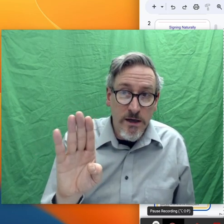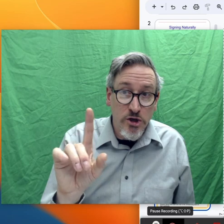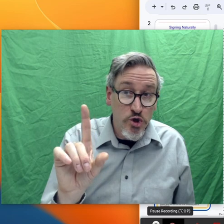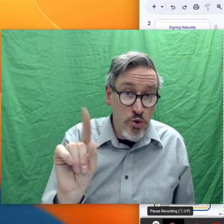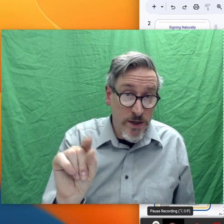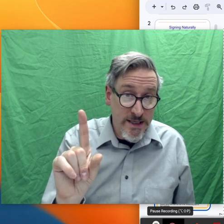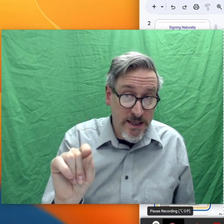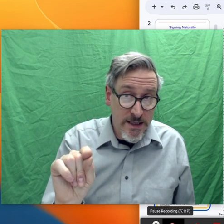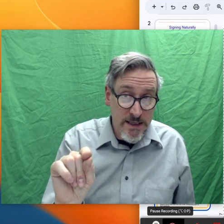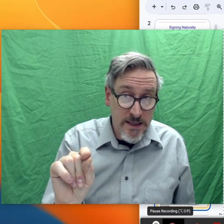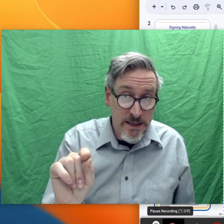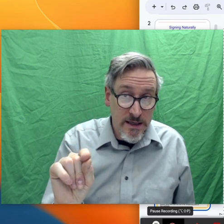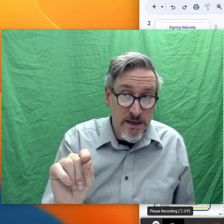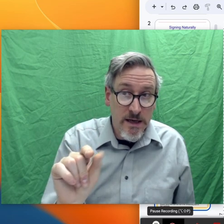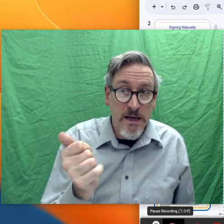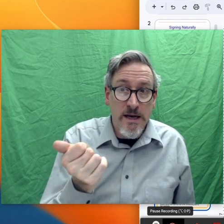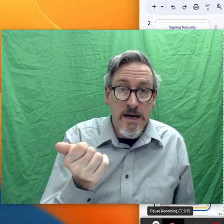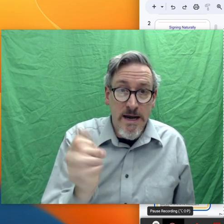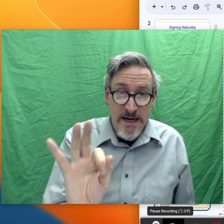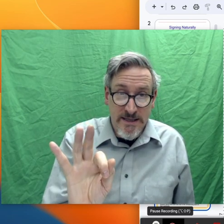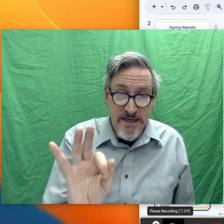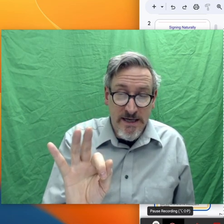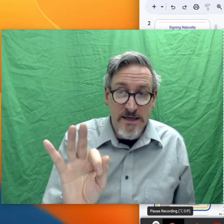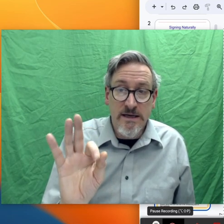February 20th,